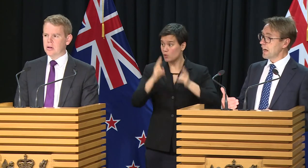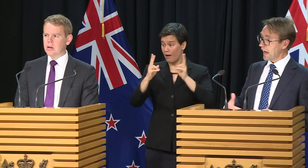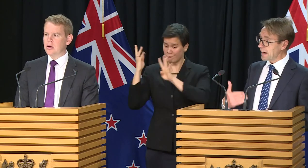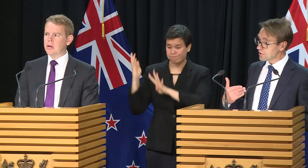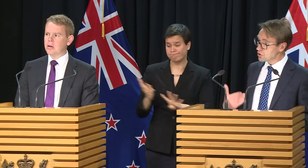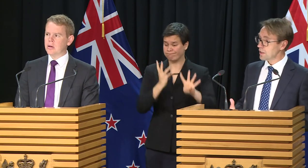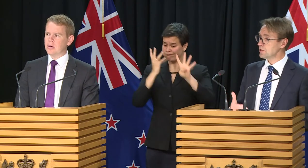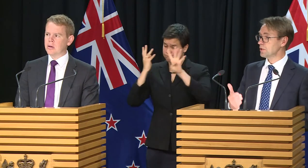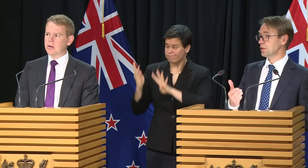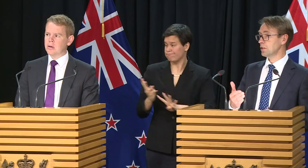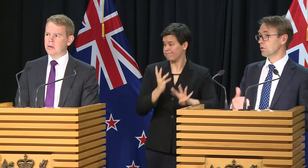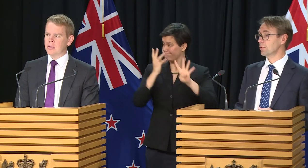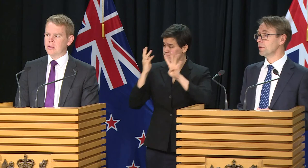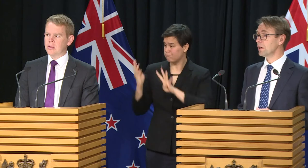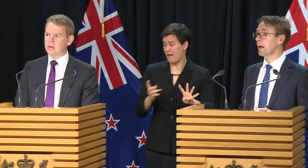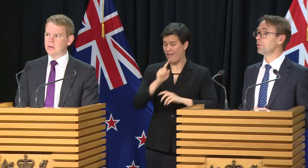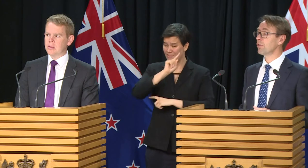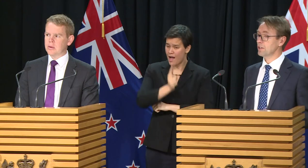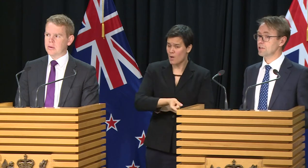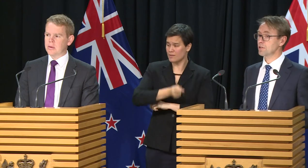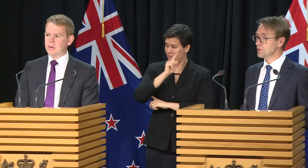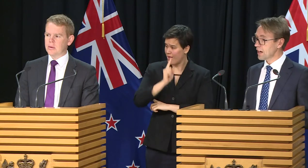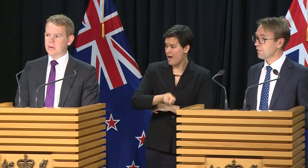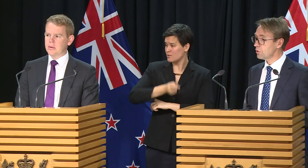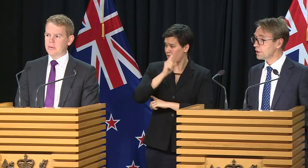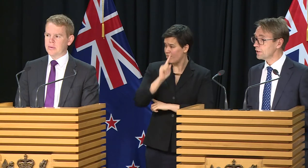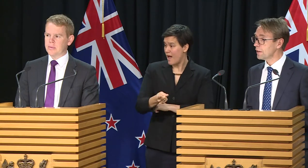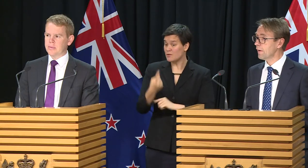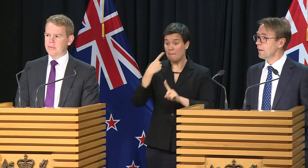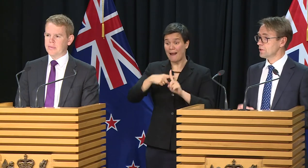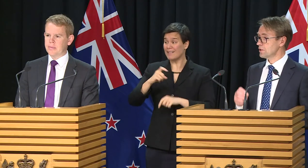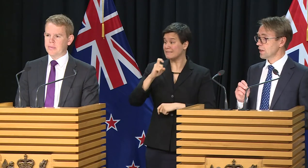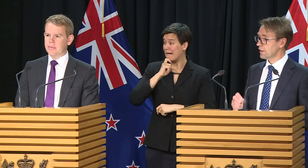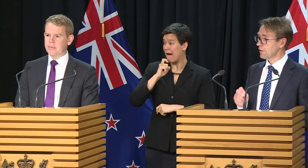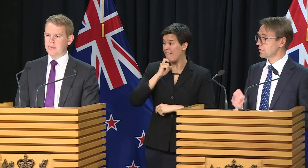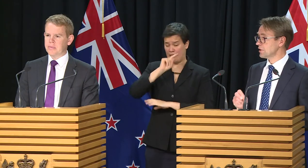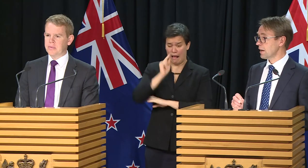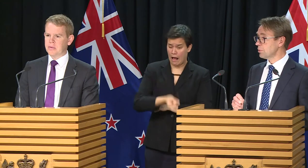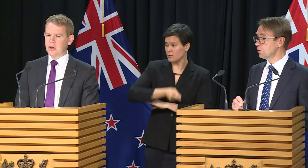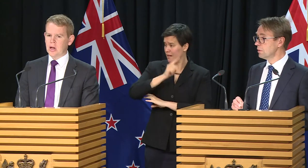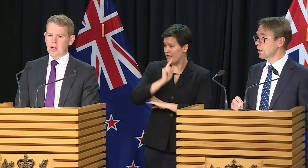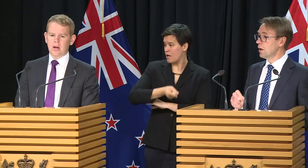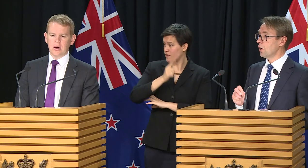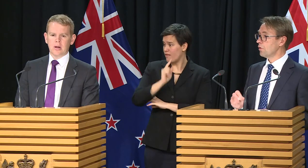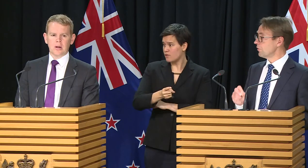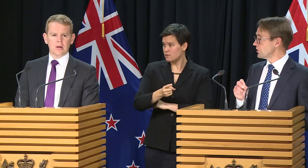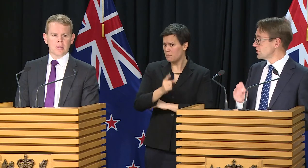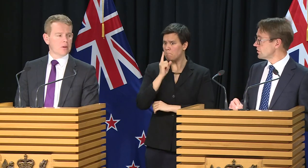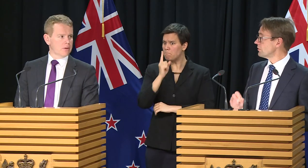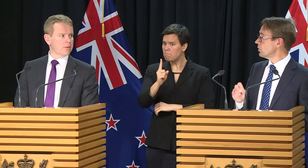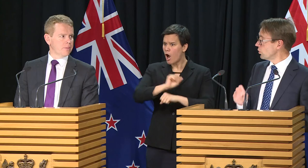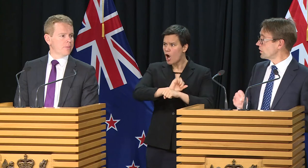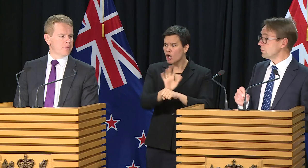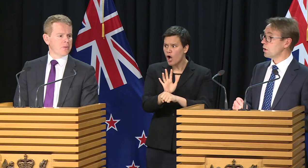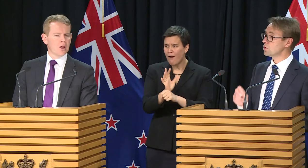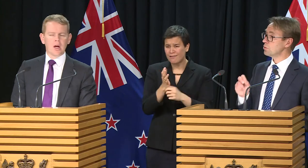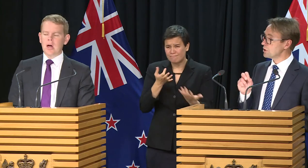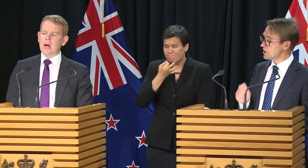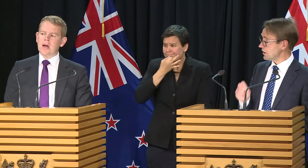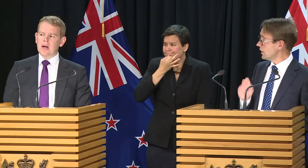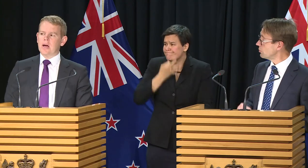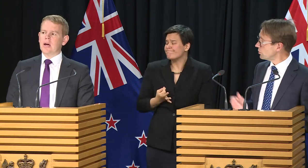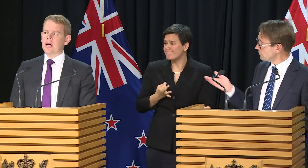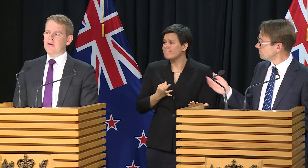facilities and transitioning through there and the thousands of staff working there, this is another example of the system working well